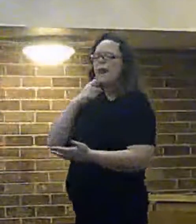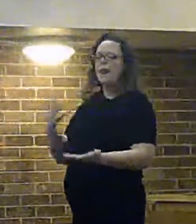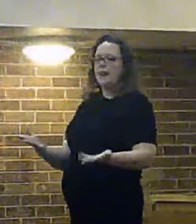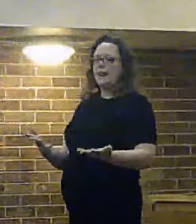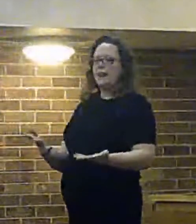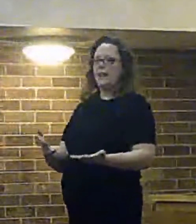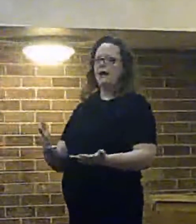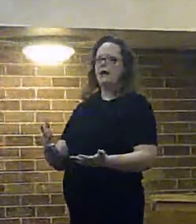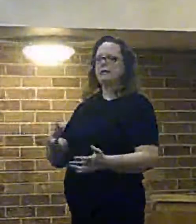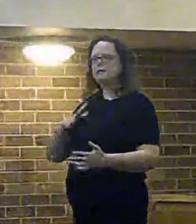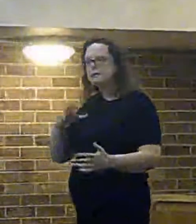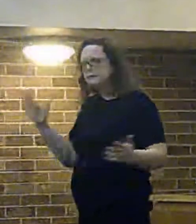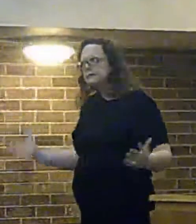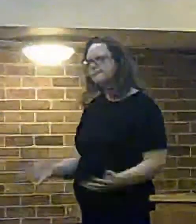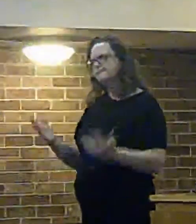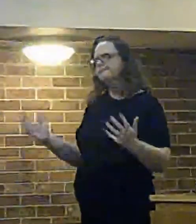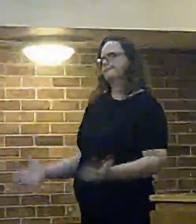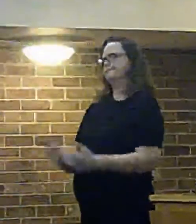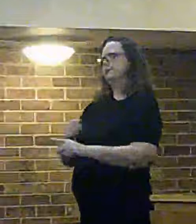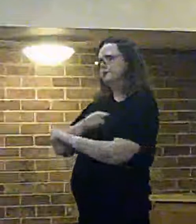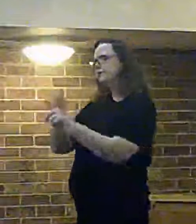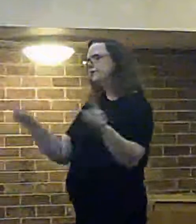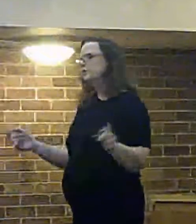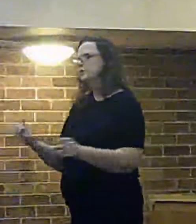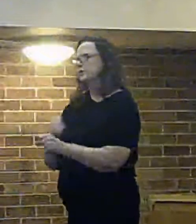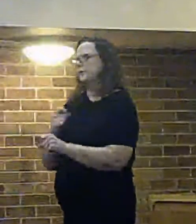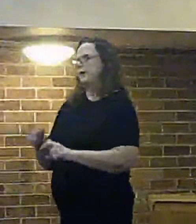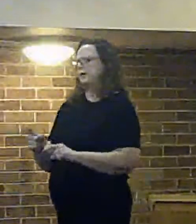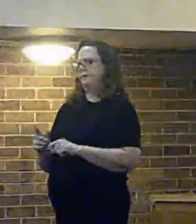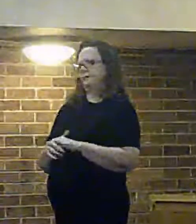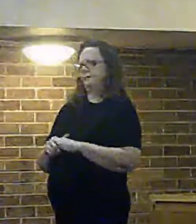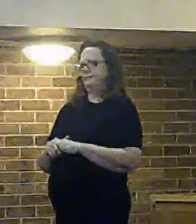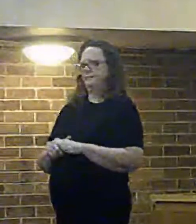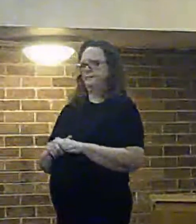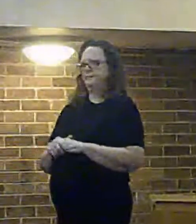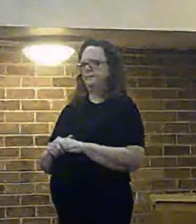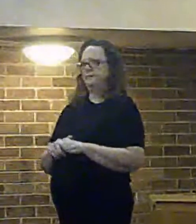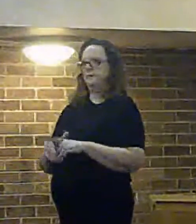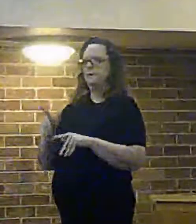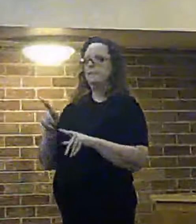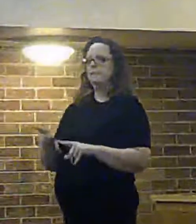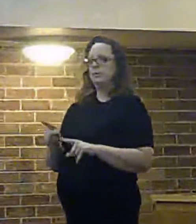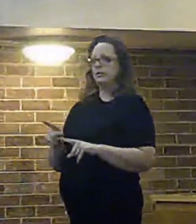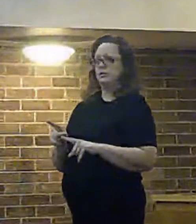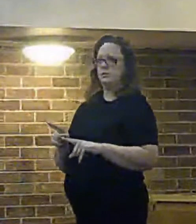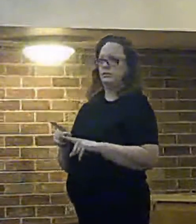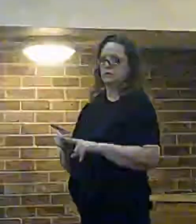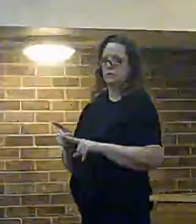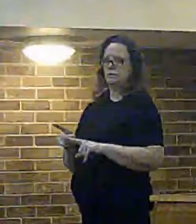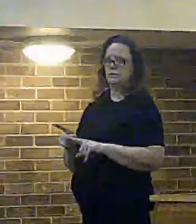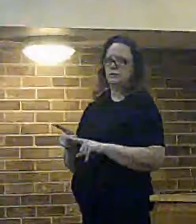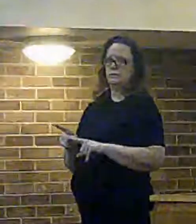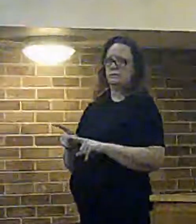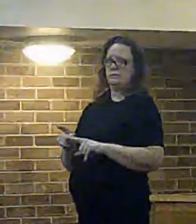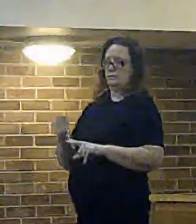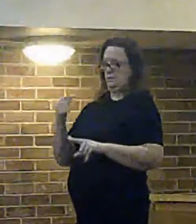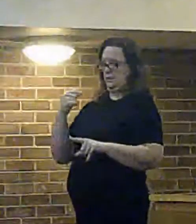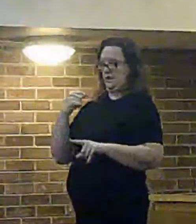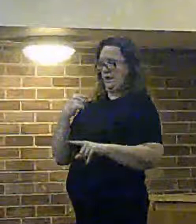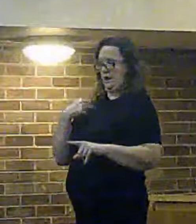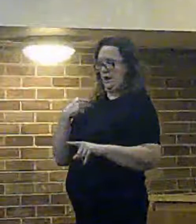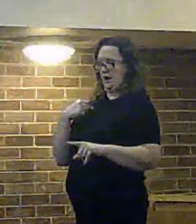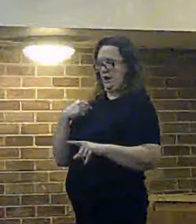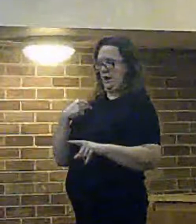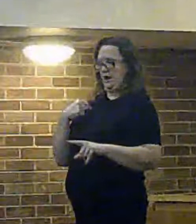urge you to do that. I don't think that would be a wonderful outcome. The fact is, as it stands, I can only go